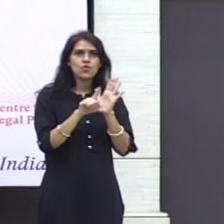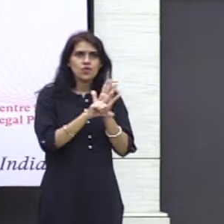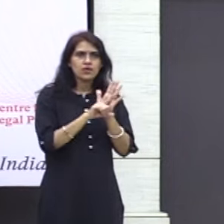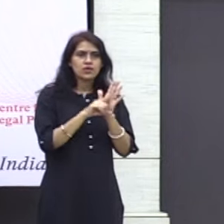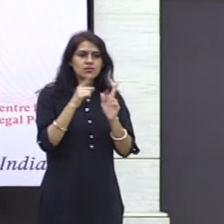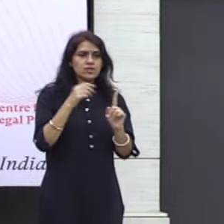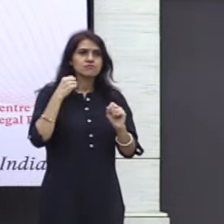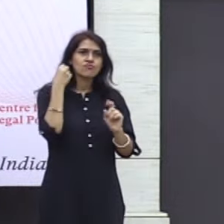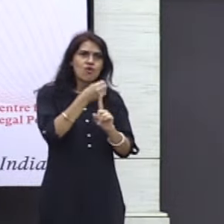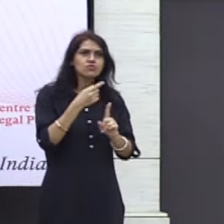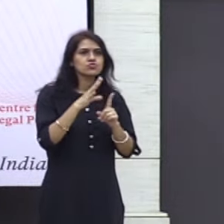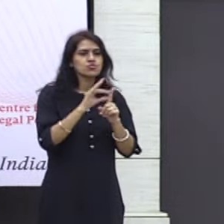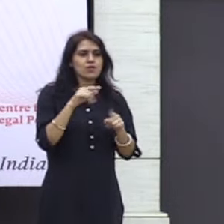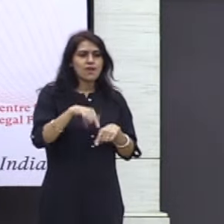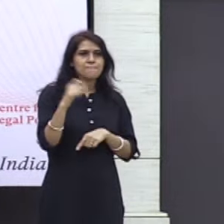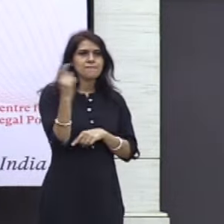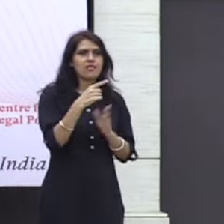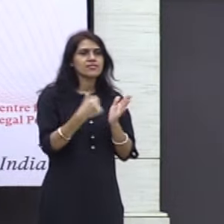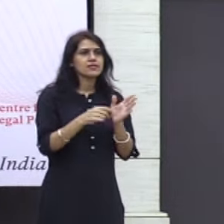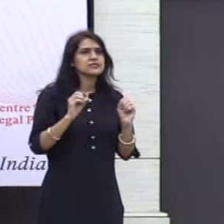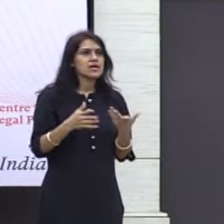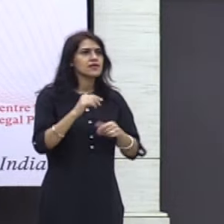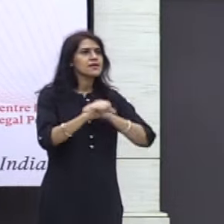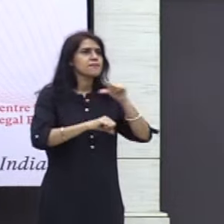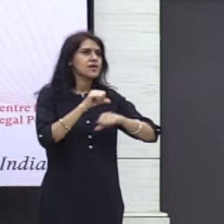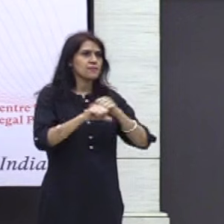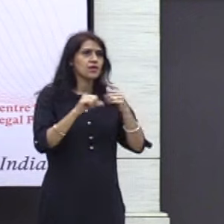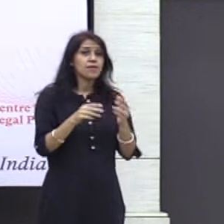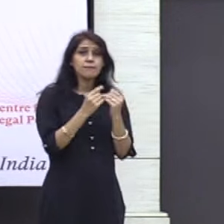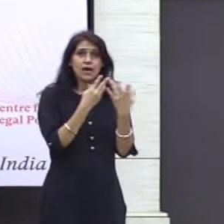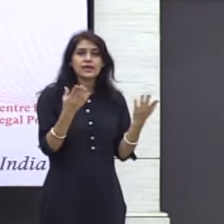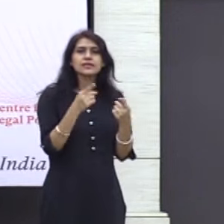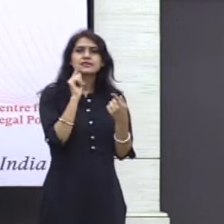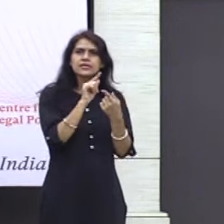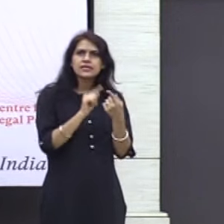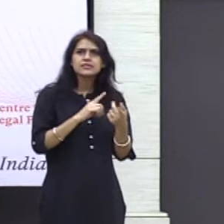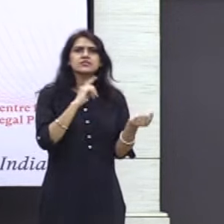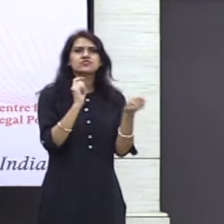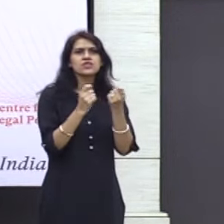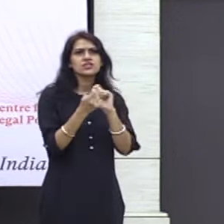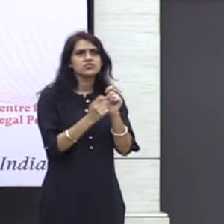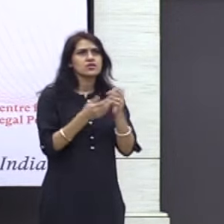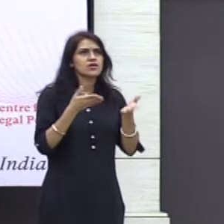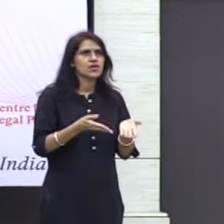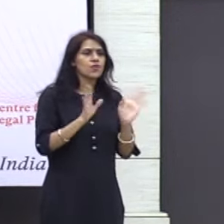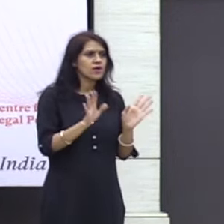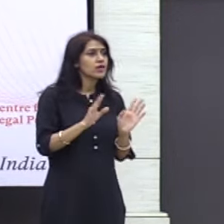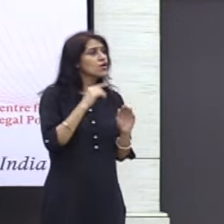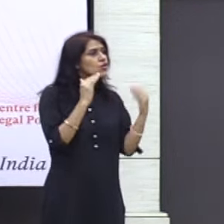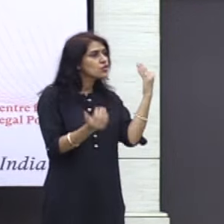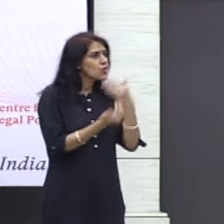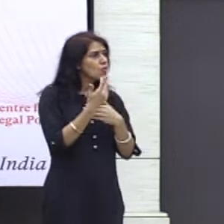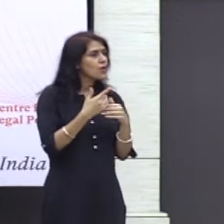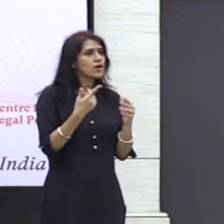into force earlier this month. Of course, the more things change, the more they remain the same. And while the new